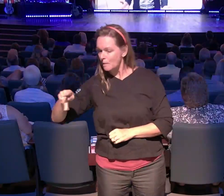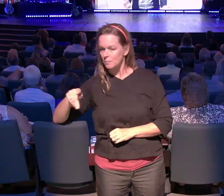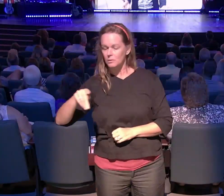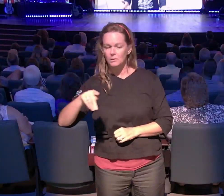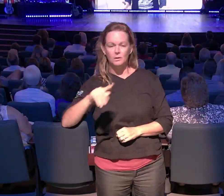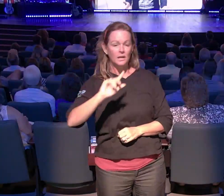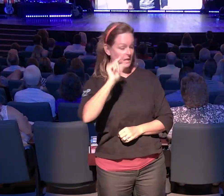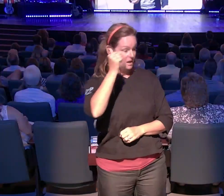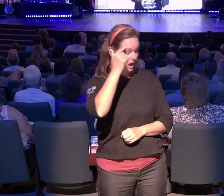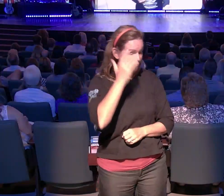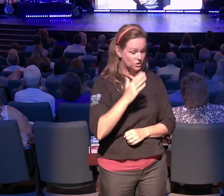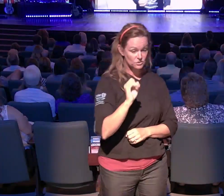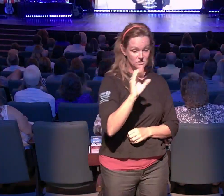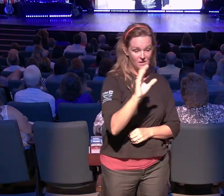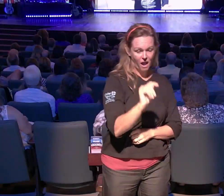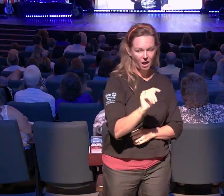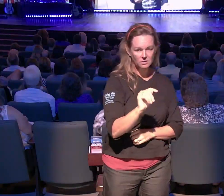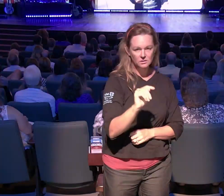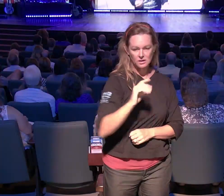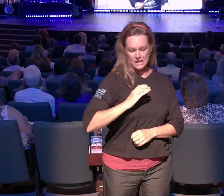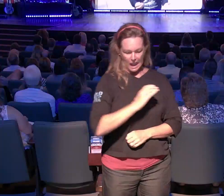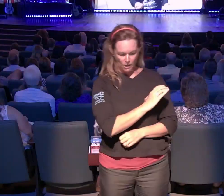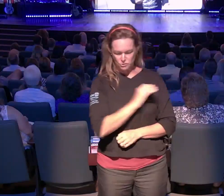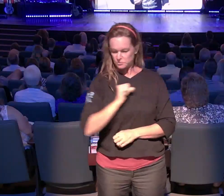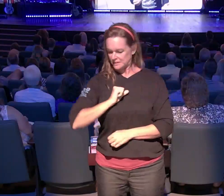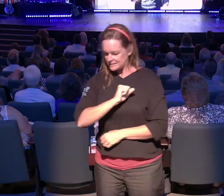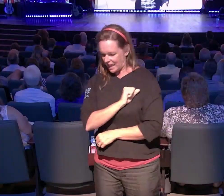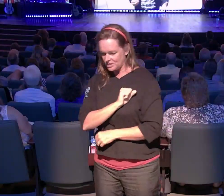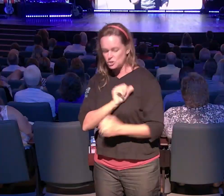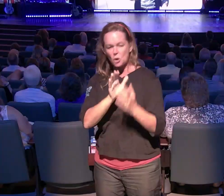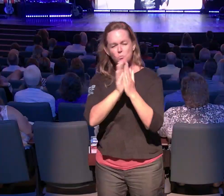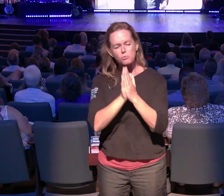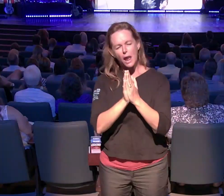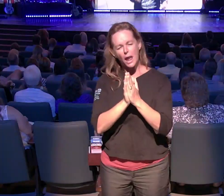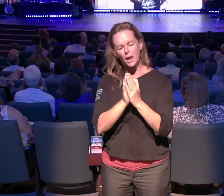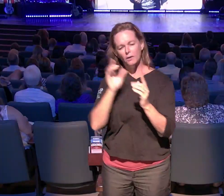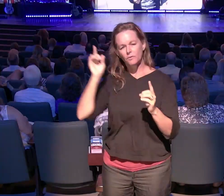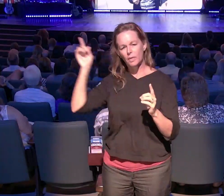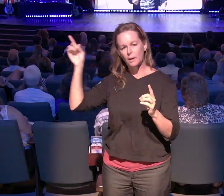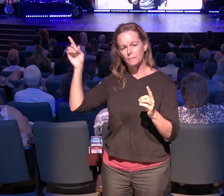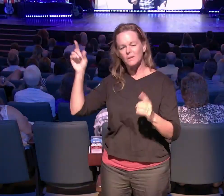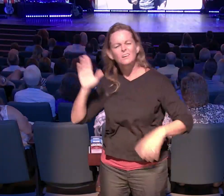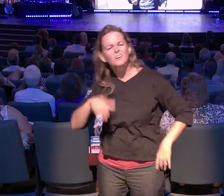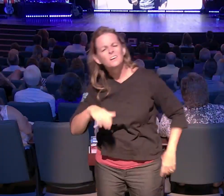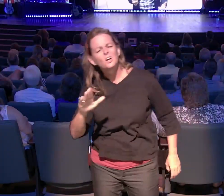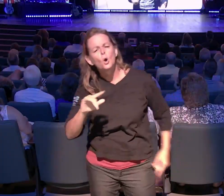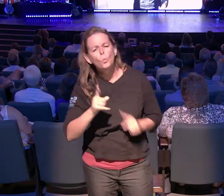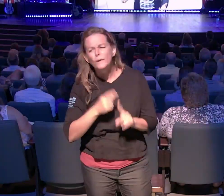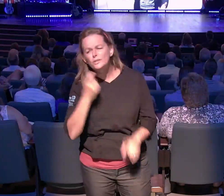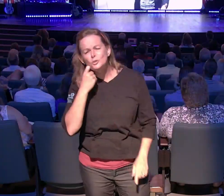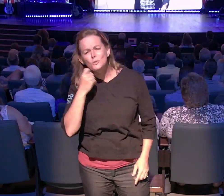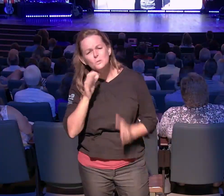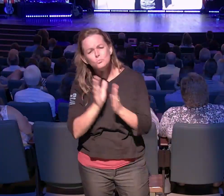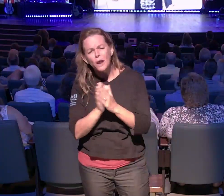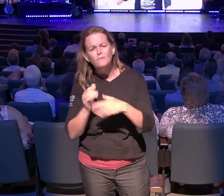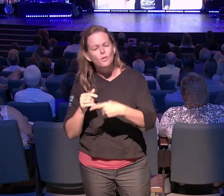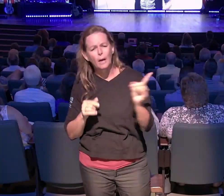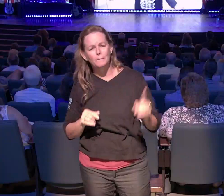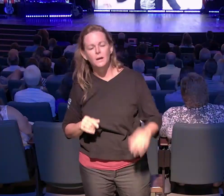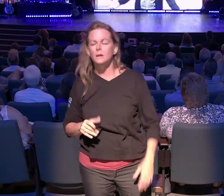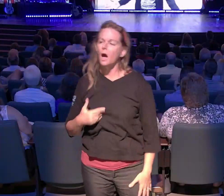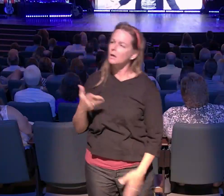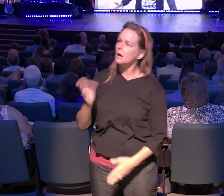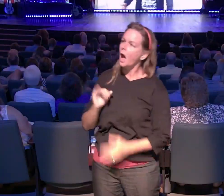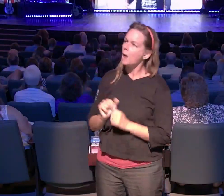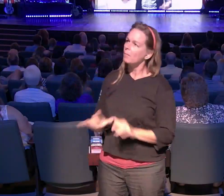other senators or congressmen? Because it says there, pray with intercession. That means you're really praying for them, not just some obligatory prayer,